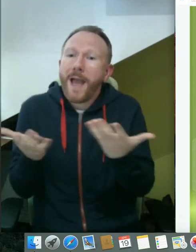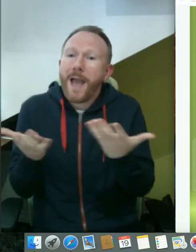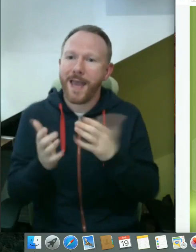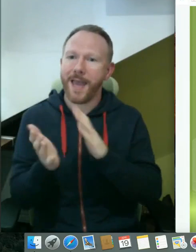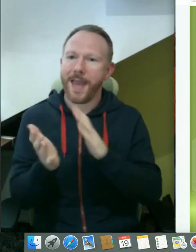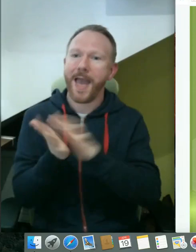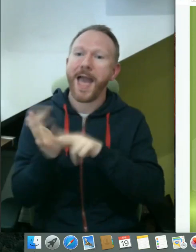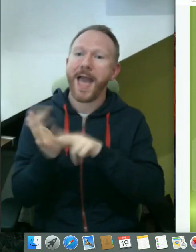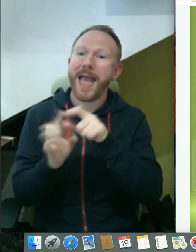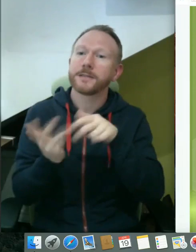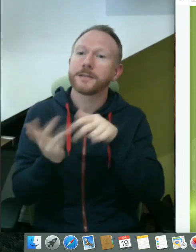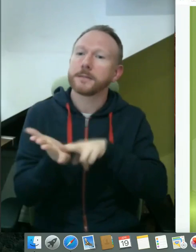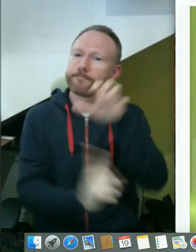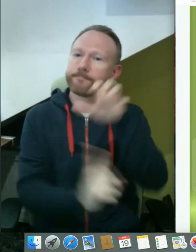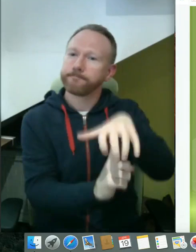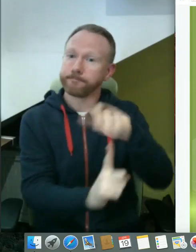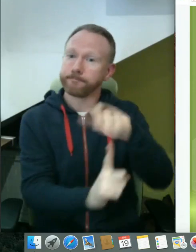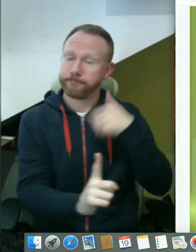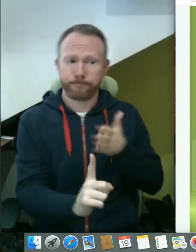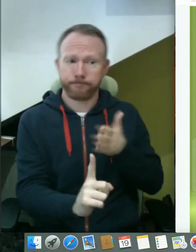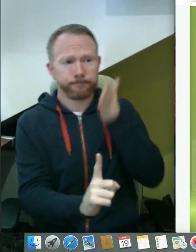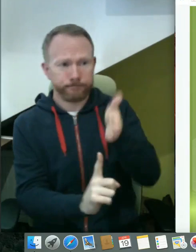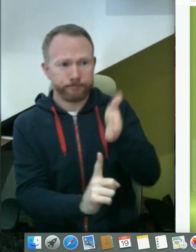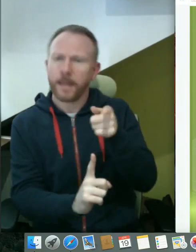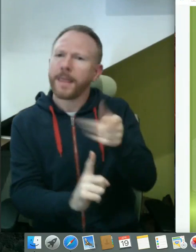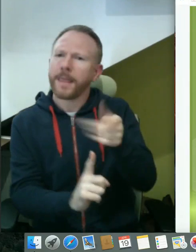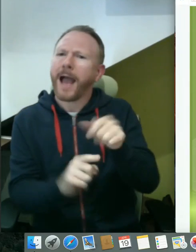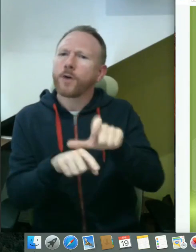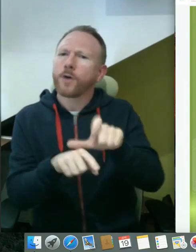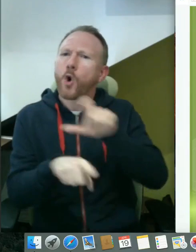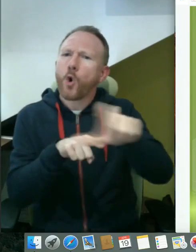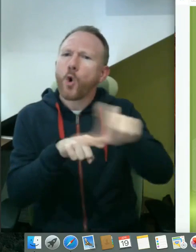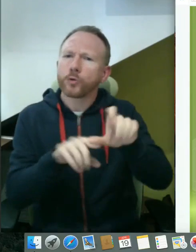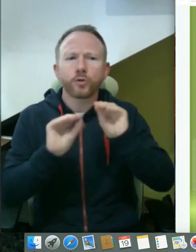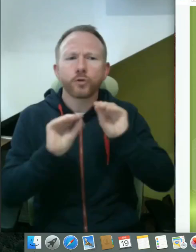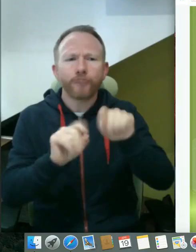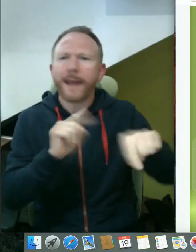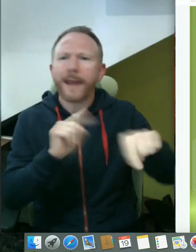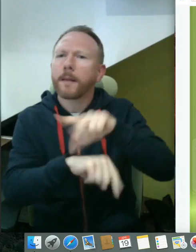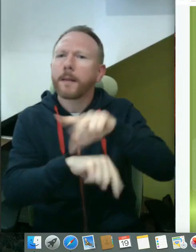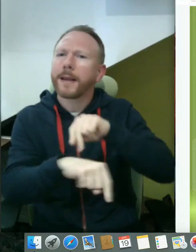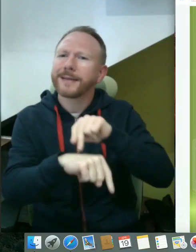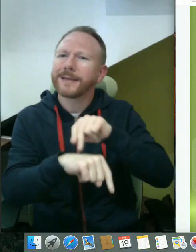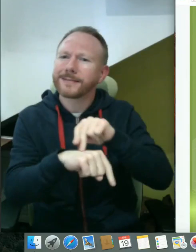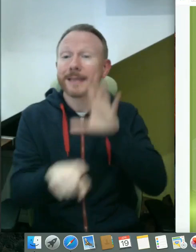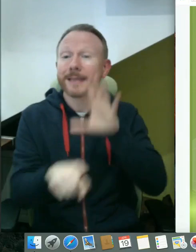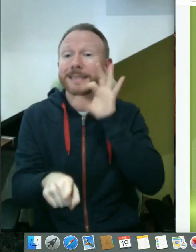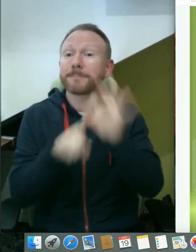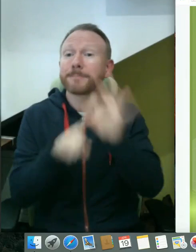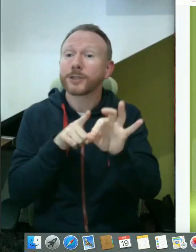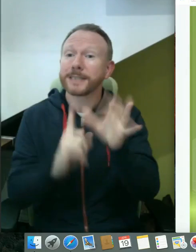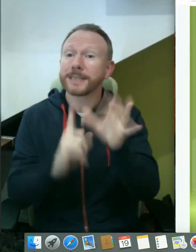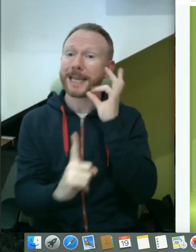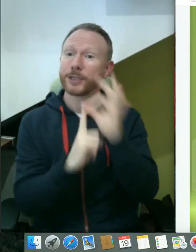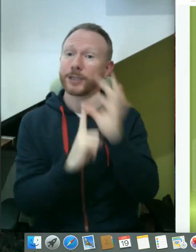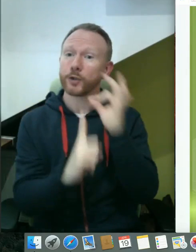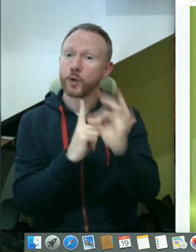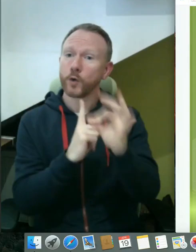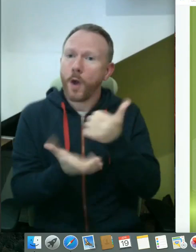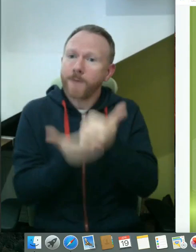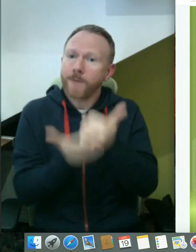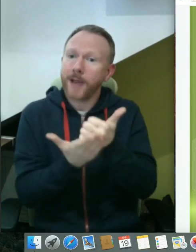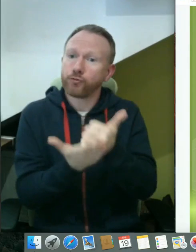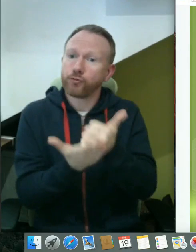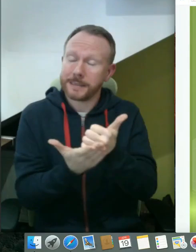during their specialist interview advisory course. So I took a session for 2 or